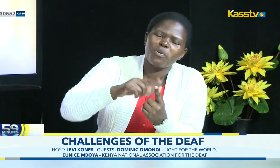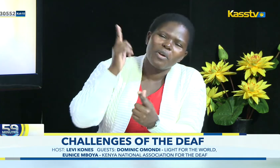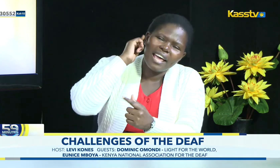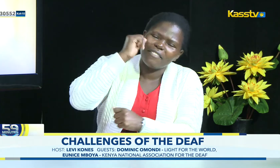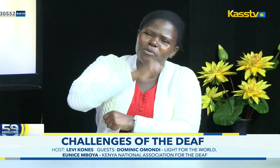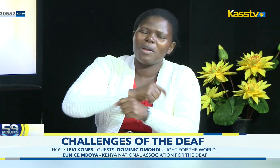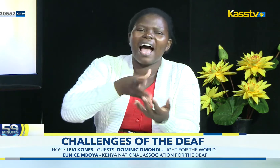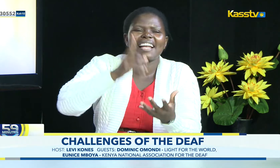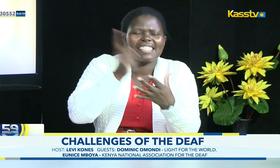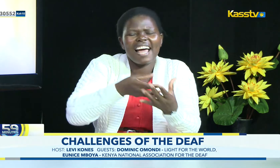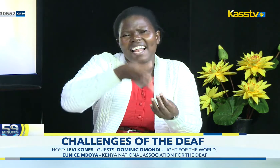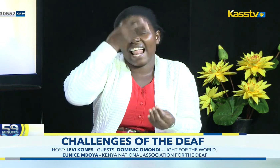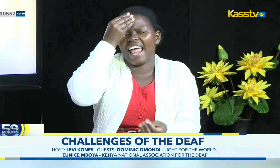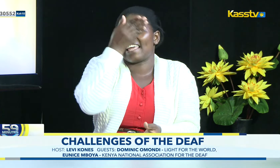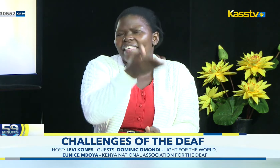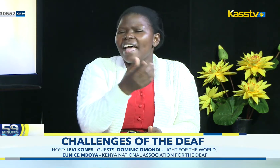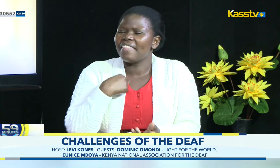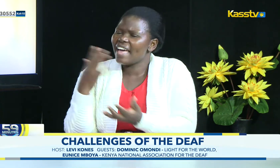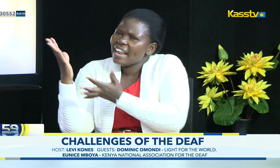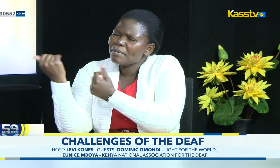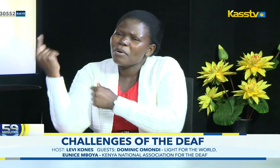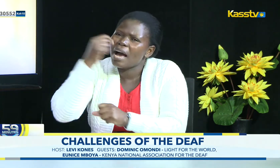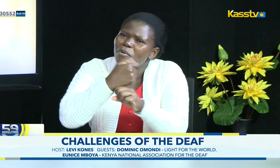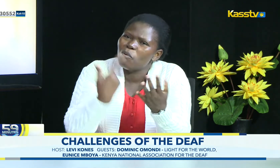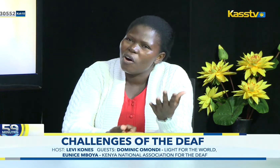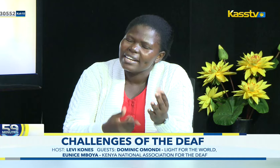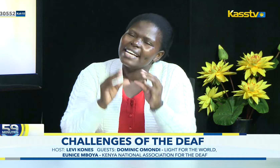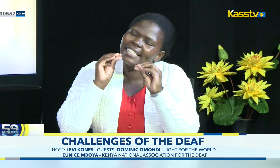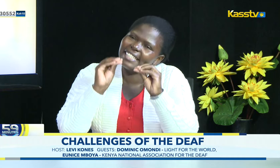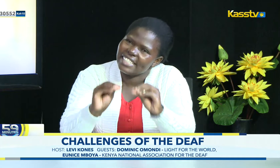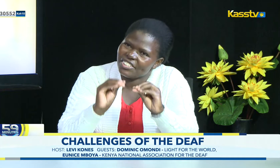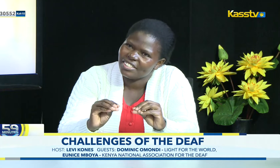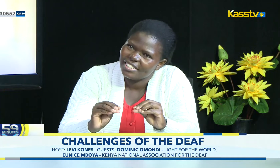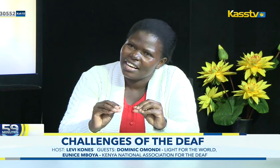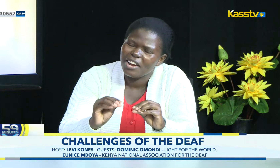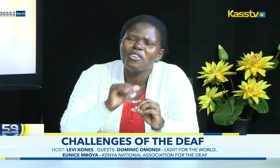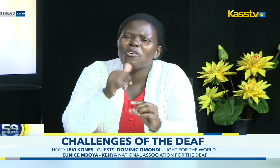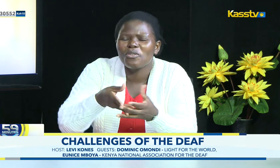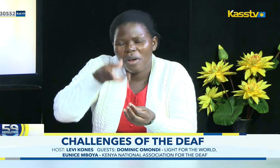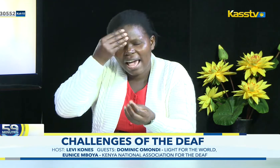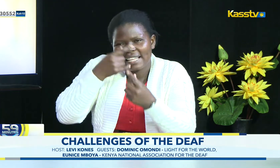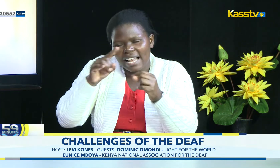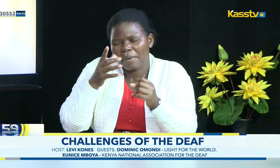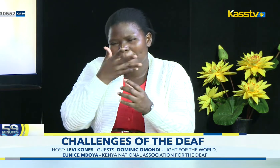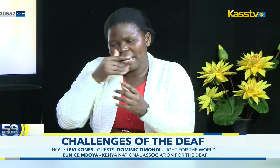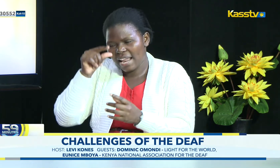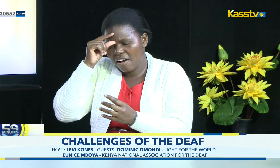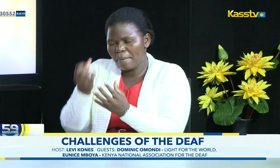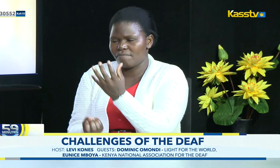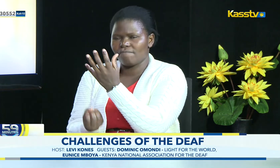stop employing teachers who cannot proficiently sign, right? Because the intention of coming to school as